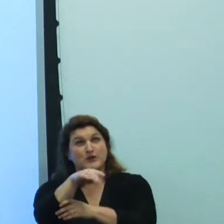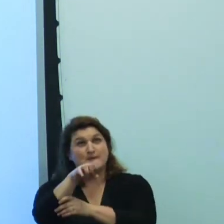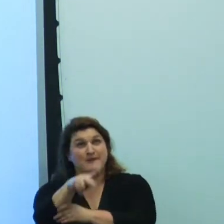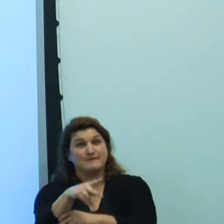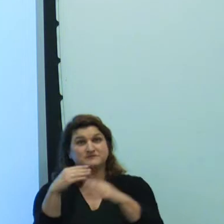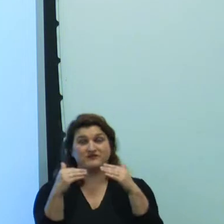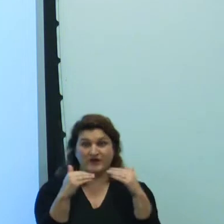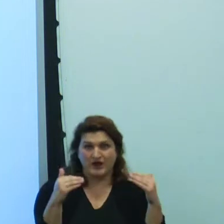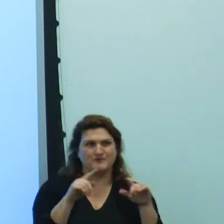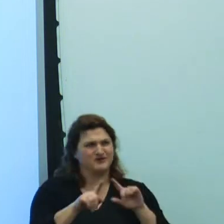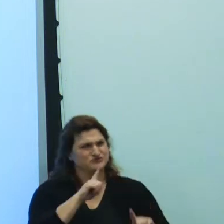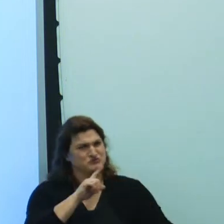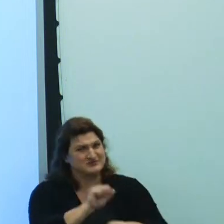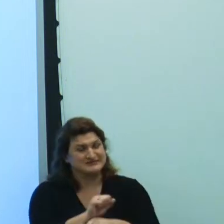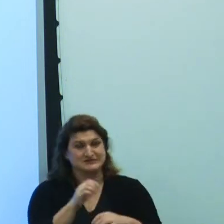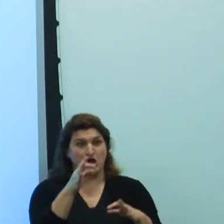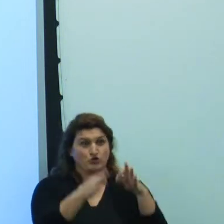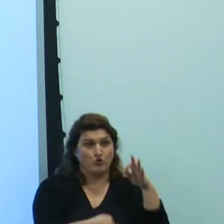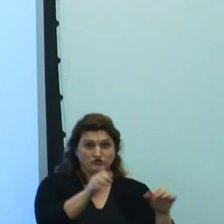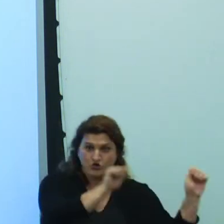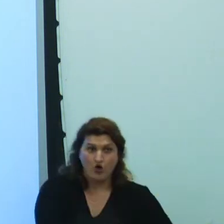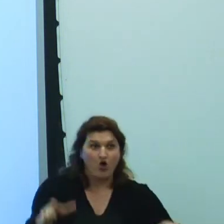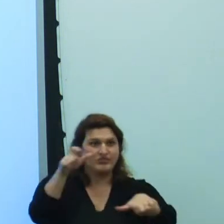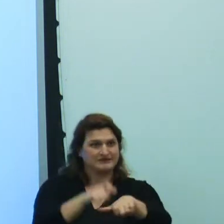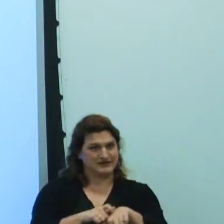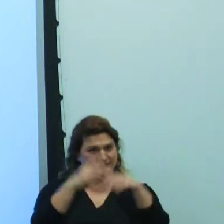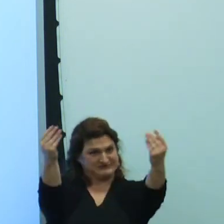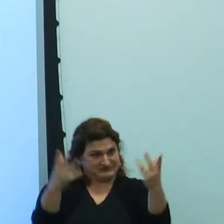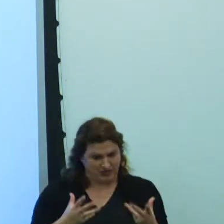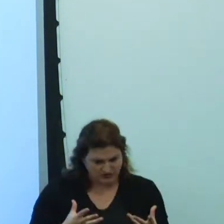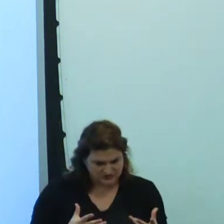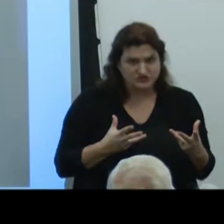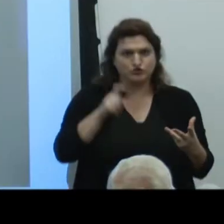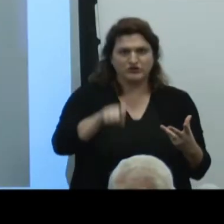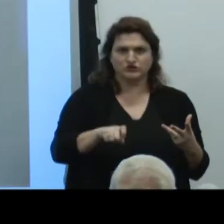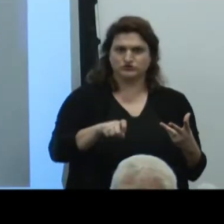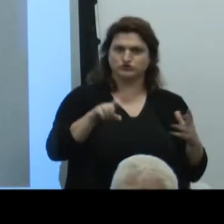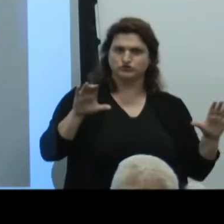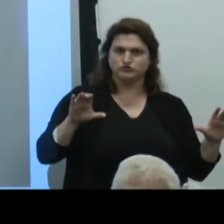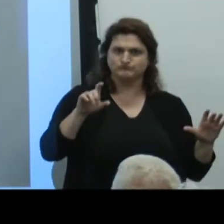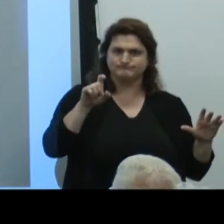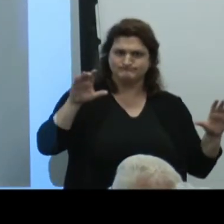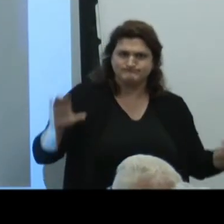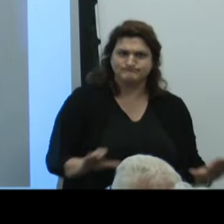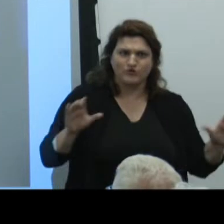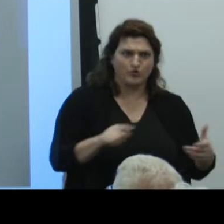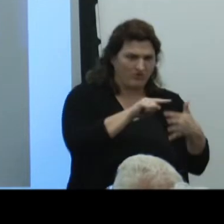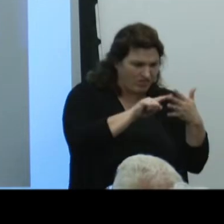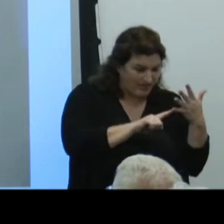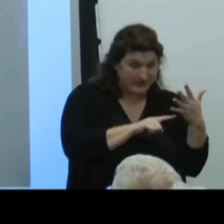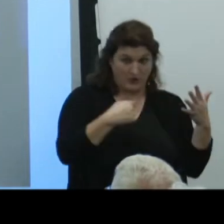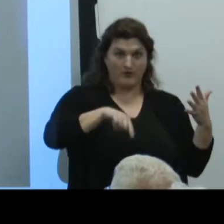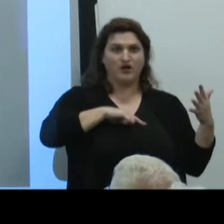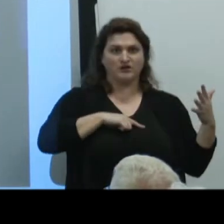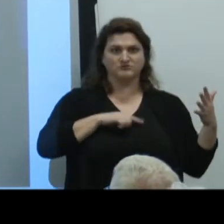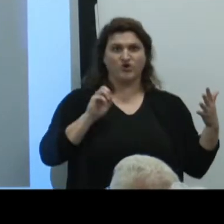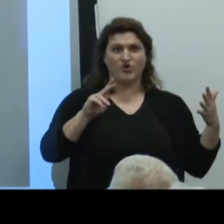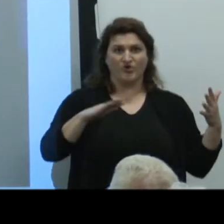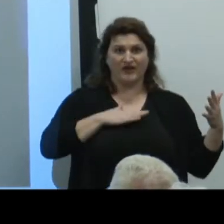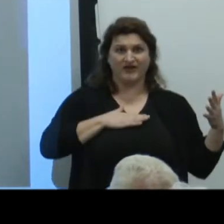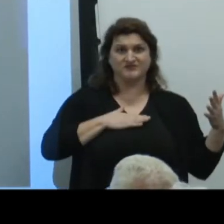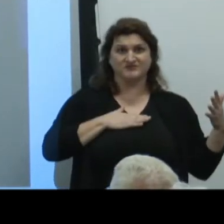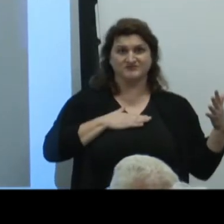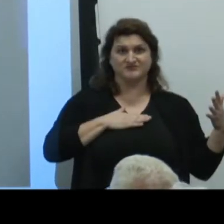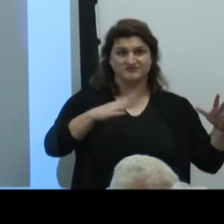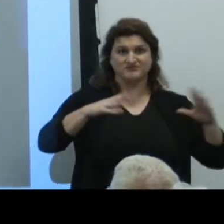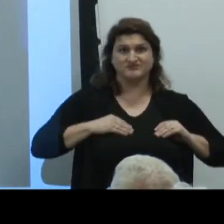tell us what to do. And we just do it, right? We just do it. So last week,